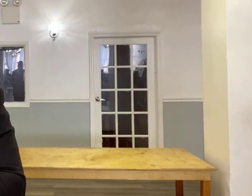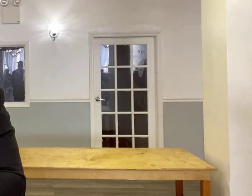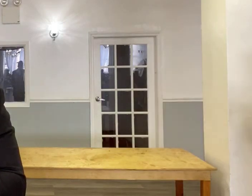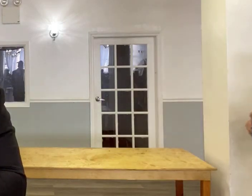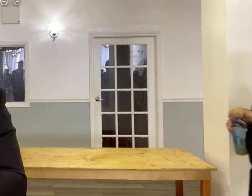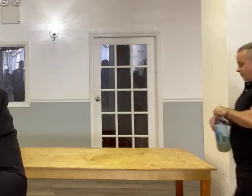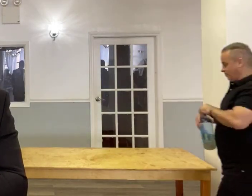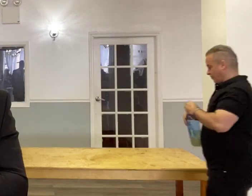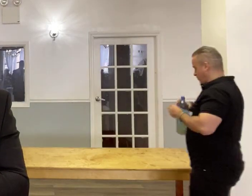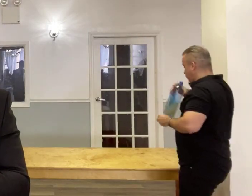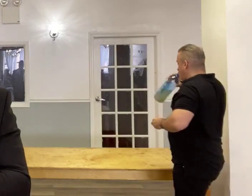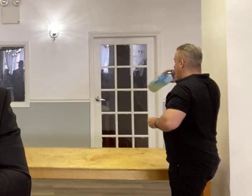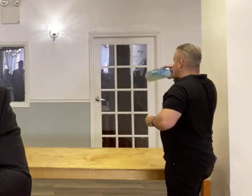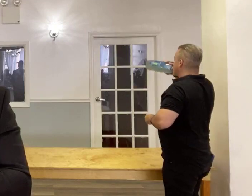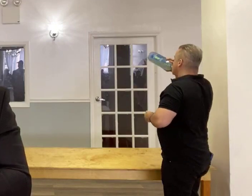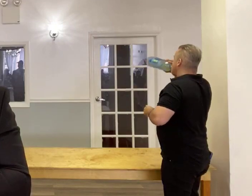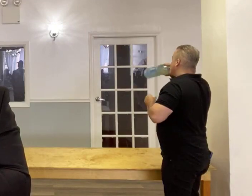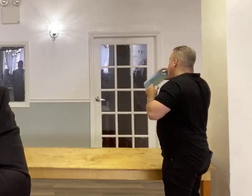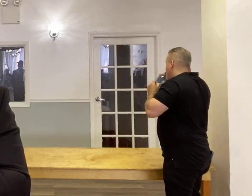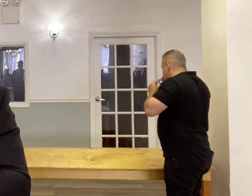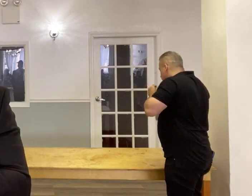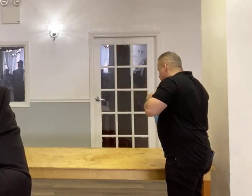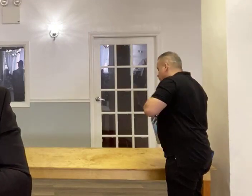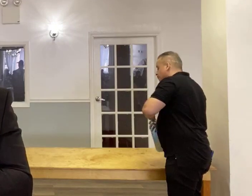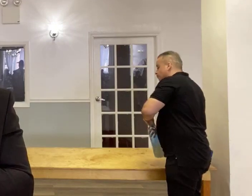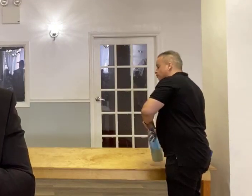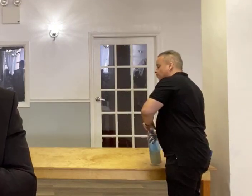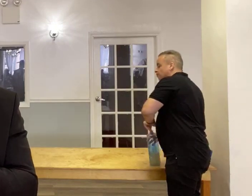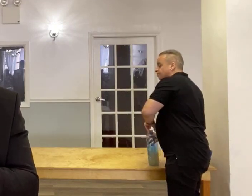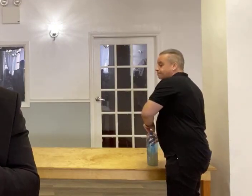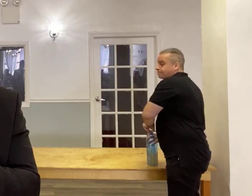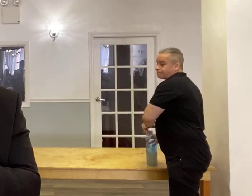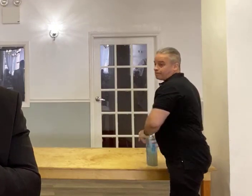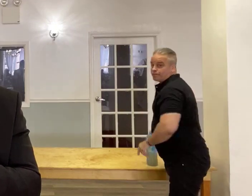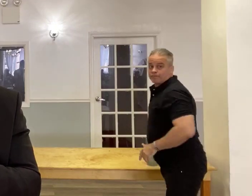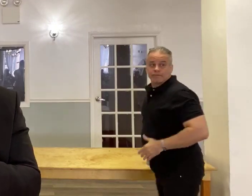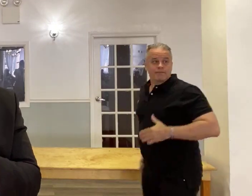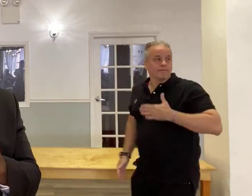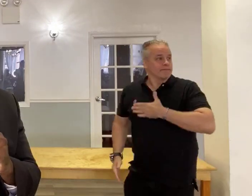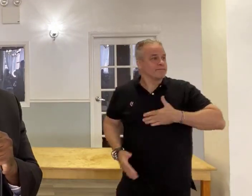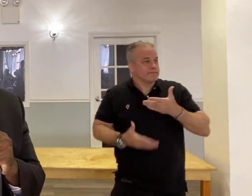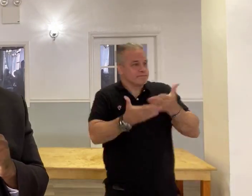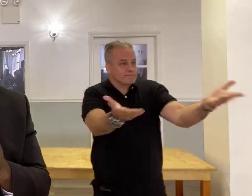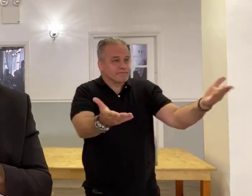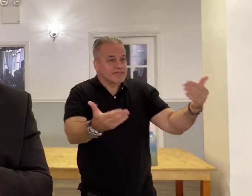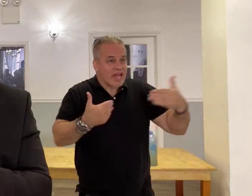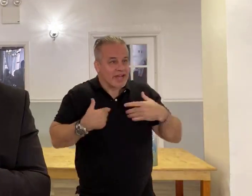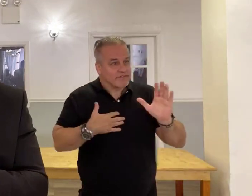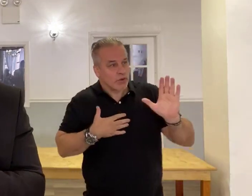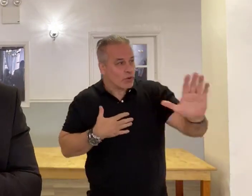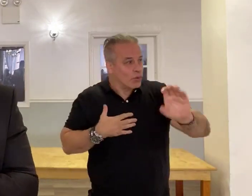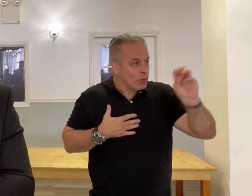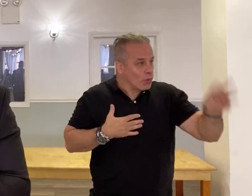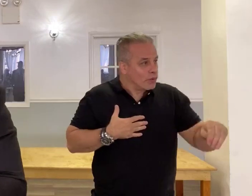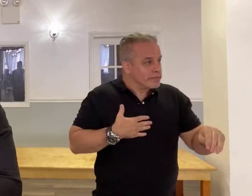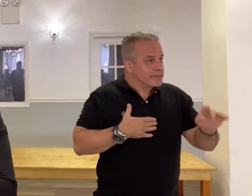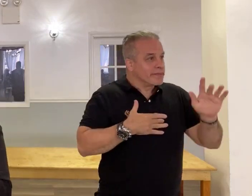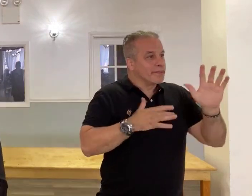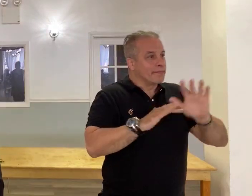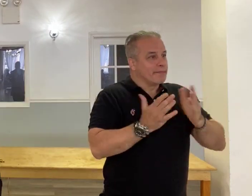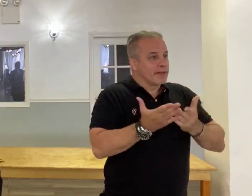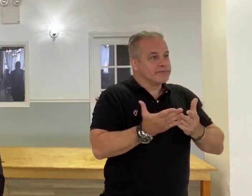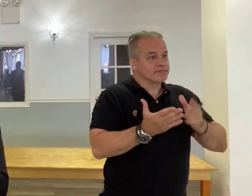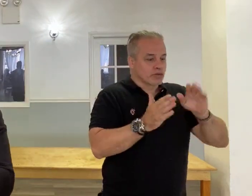Matthew. And where is my friend Jonathan? Let me get you to come one